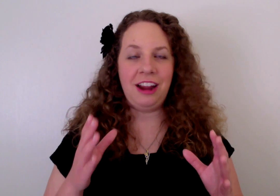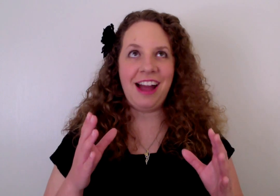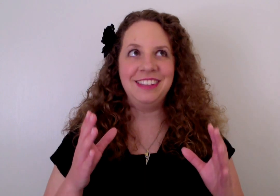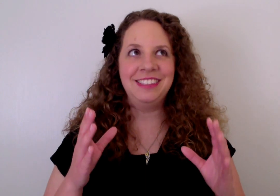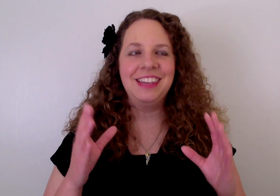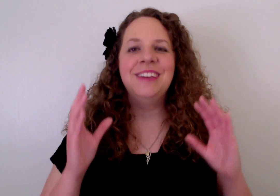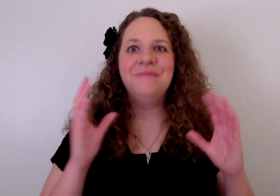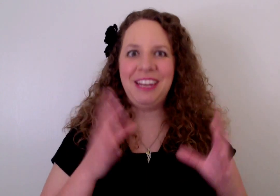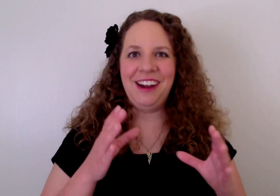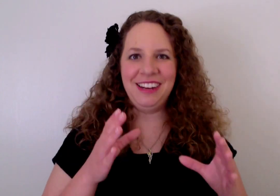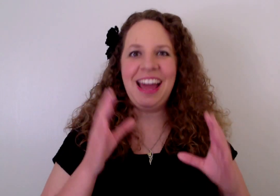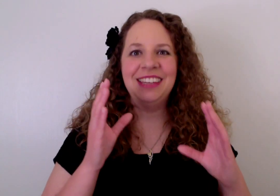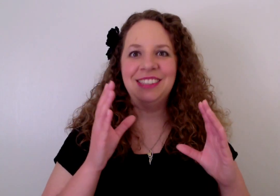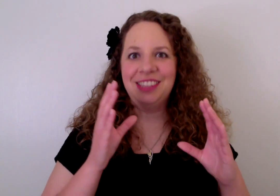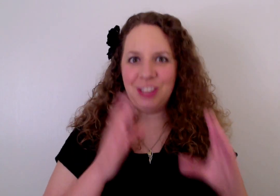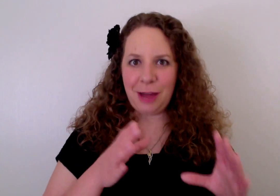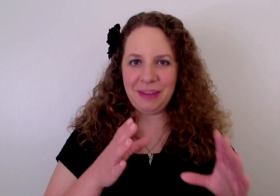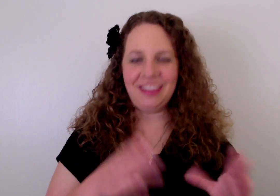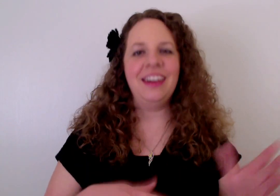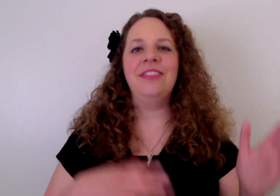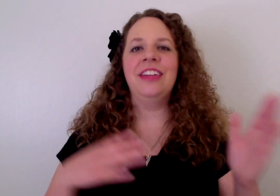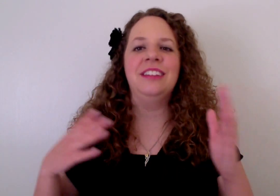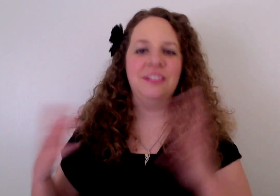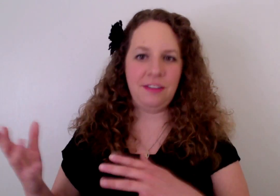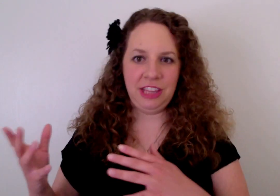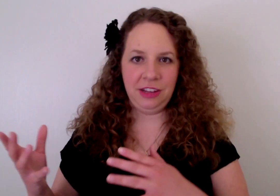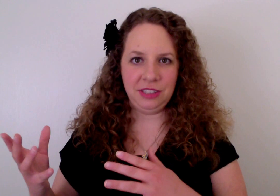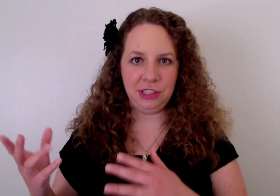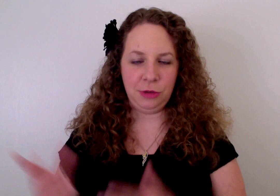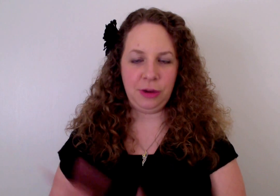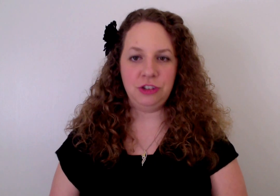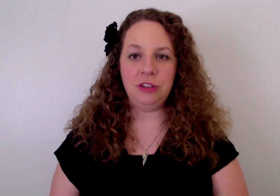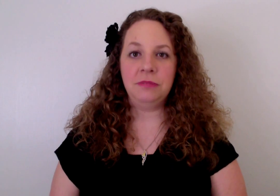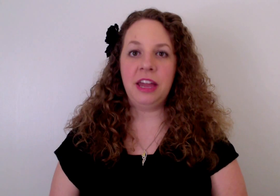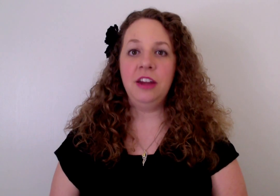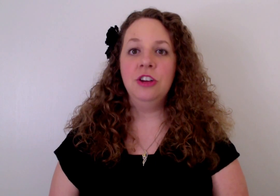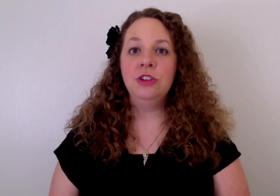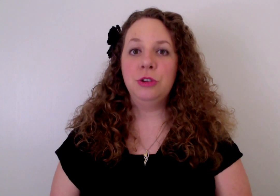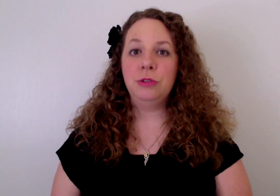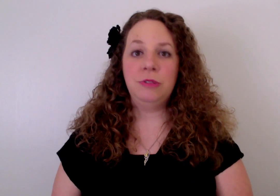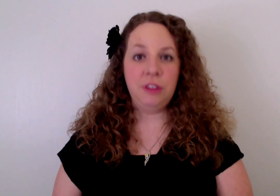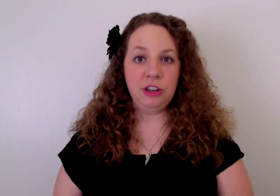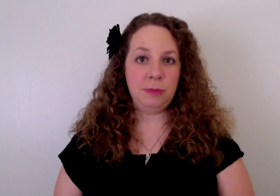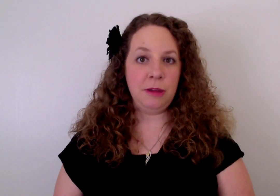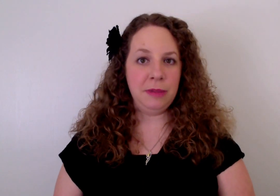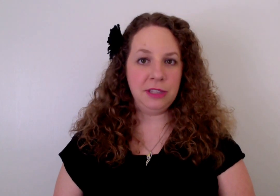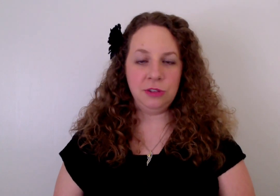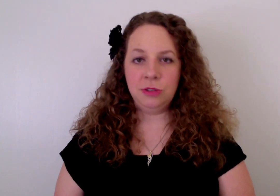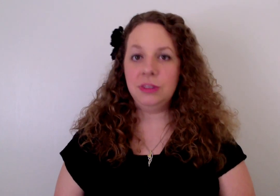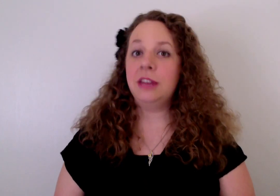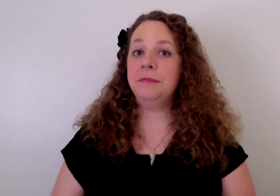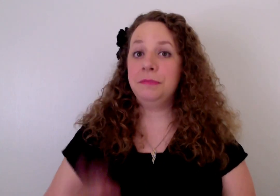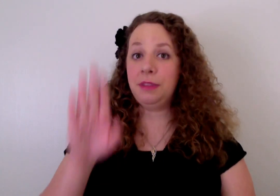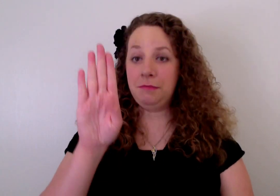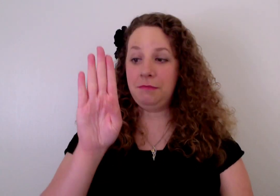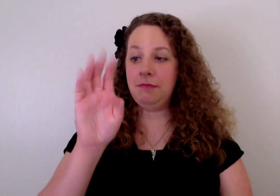as Benihana as the topic, and then give everything else as the question, okay? So you would finger spell because there's no sign.